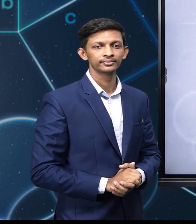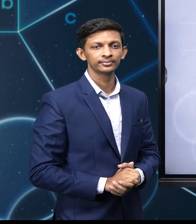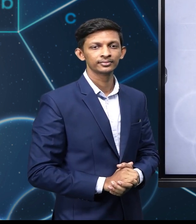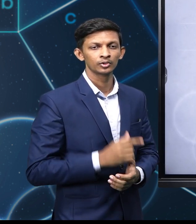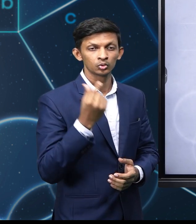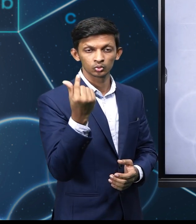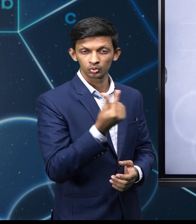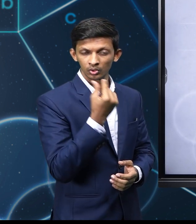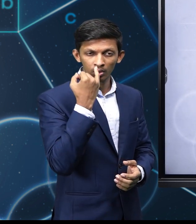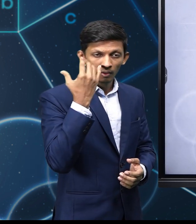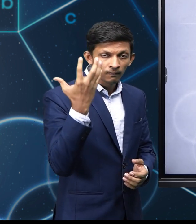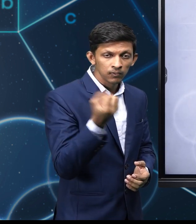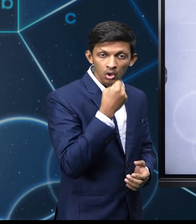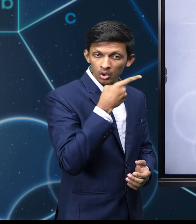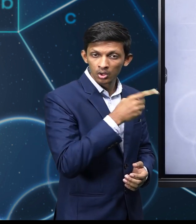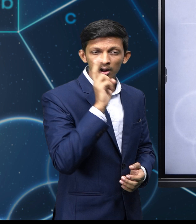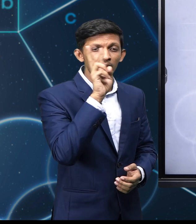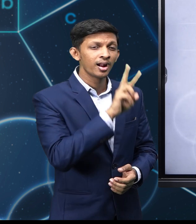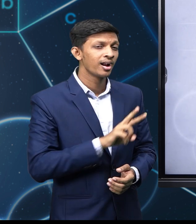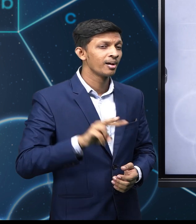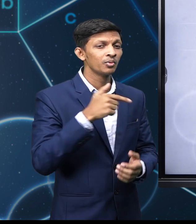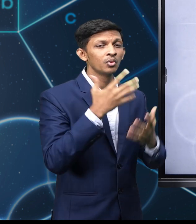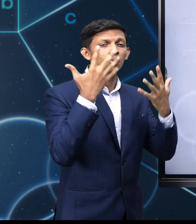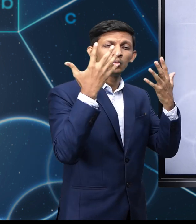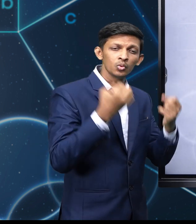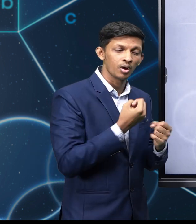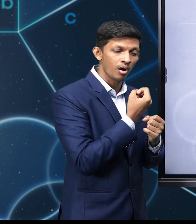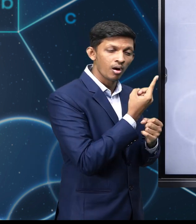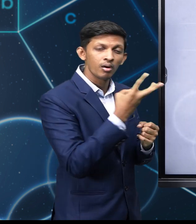It will be useful to find the value of the required number of units.